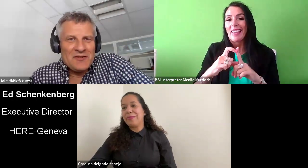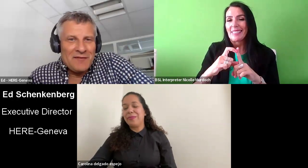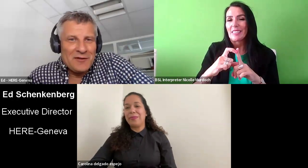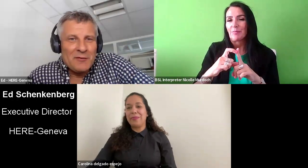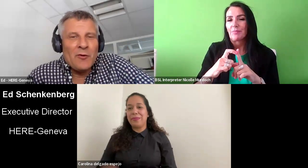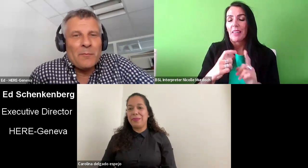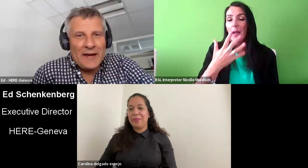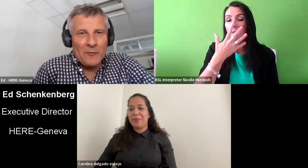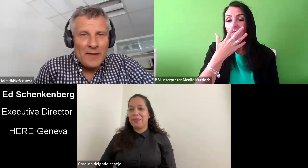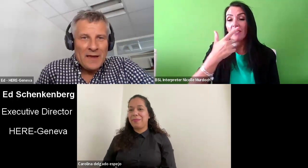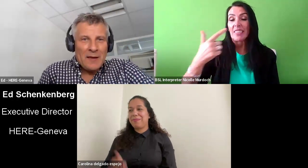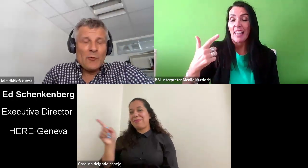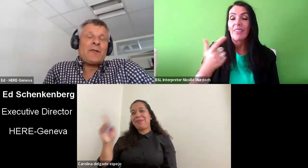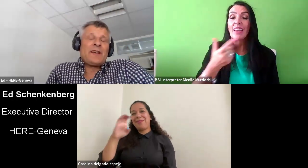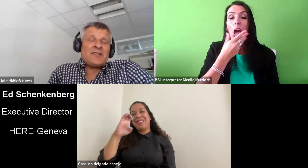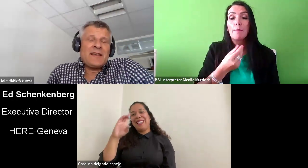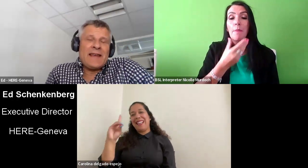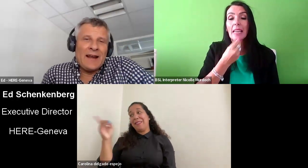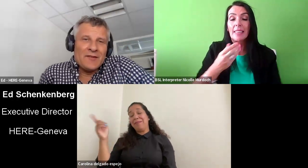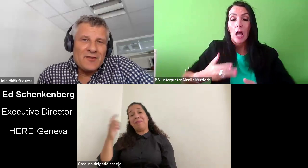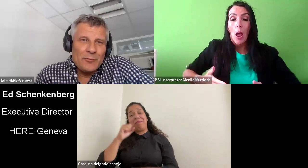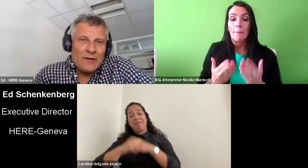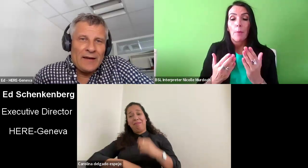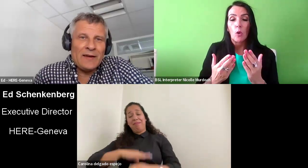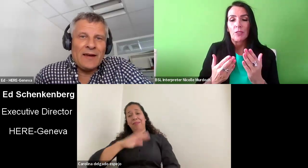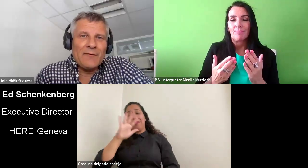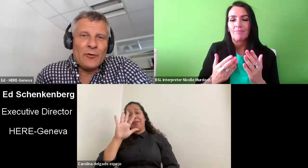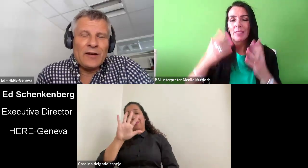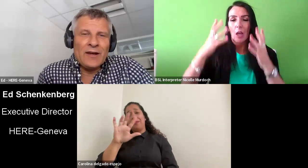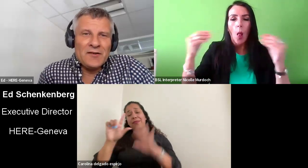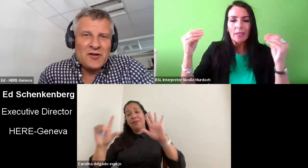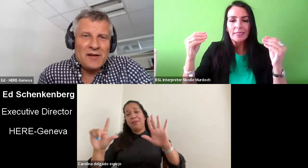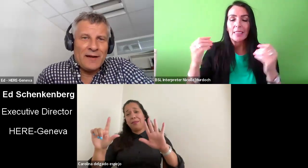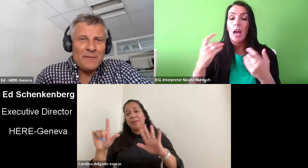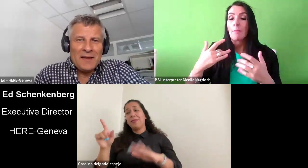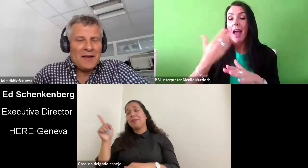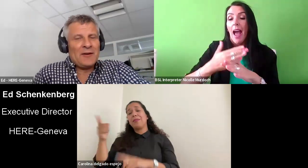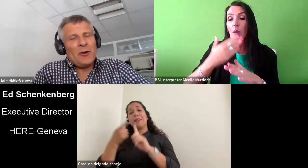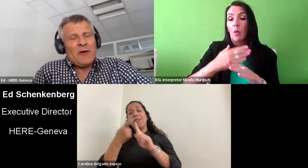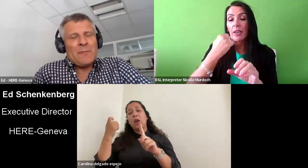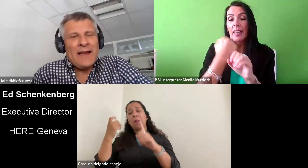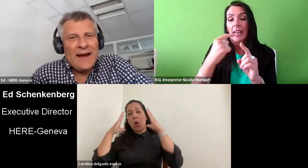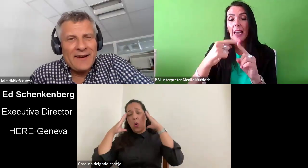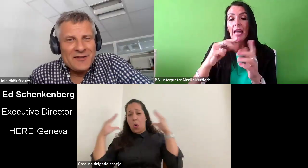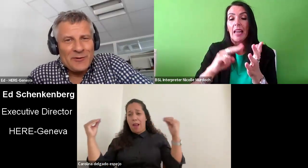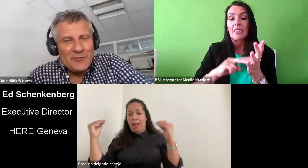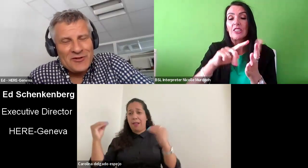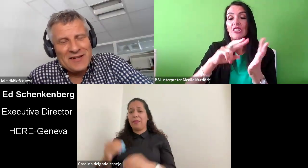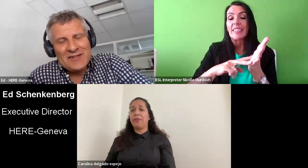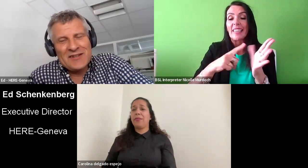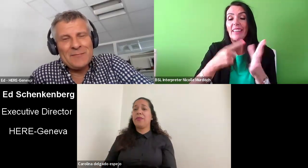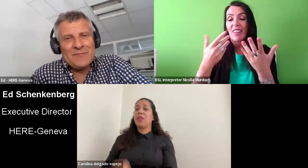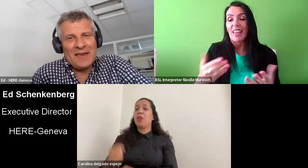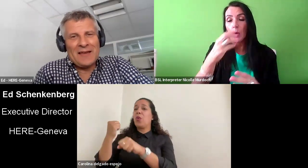I'm a 57-year-old male, born and raised in the Netherlands, but living and working in Geneva. The color of my hair, I